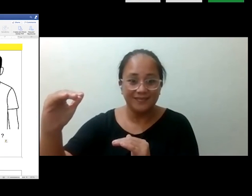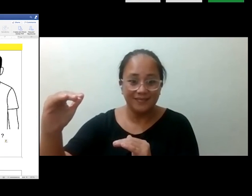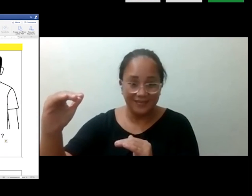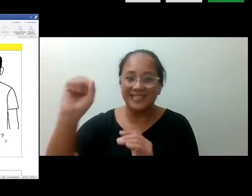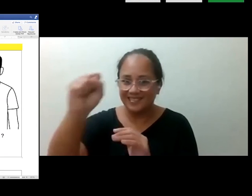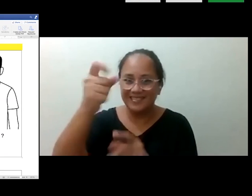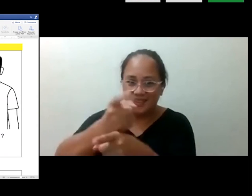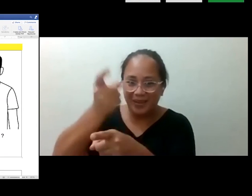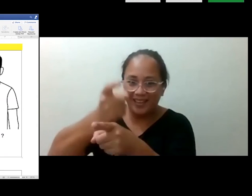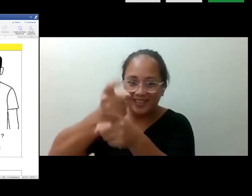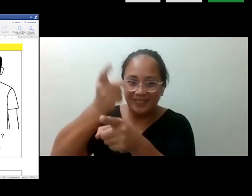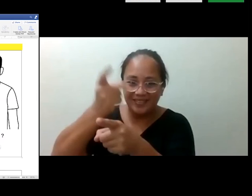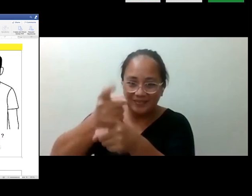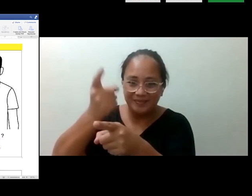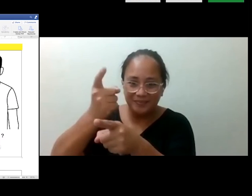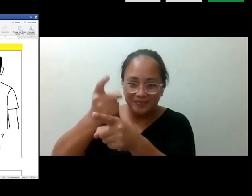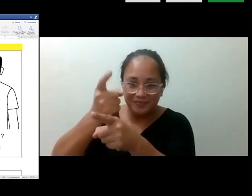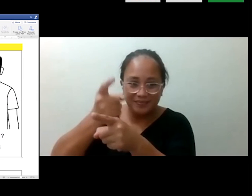Yes.